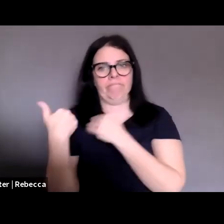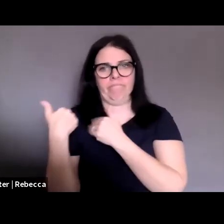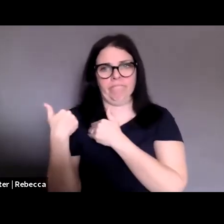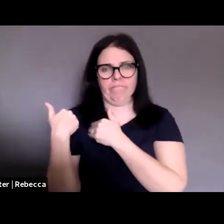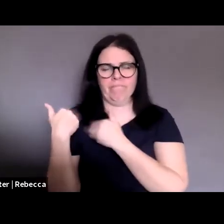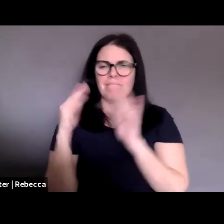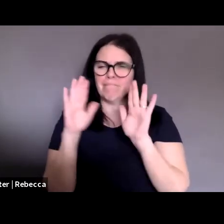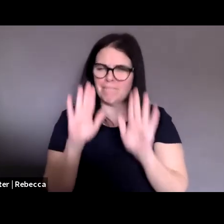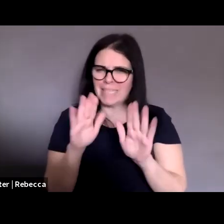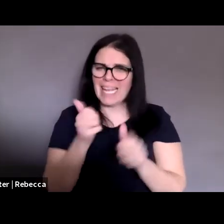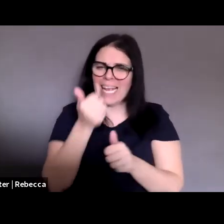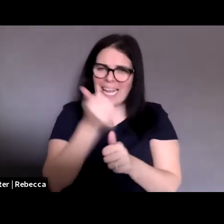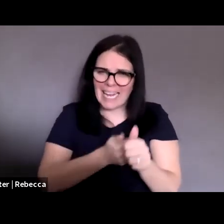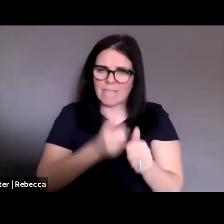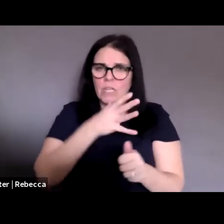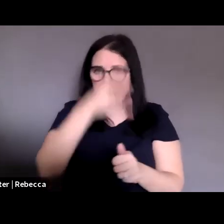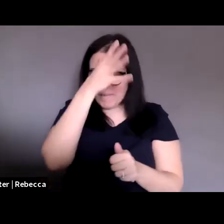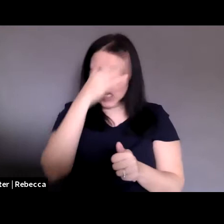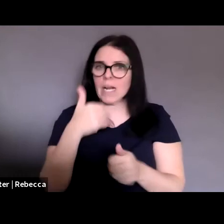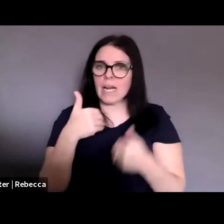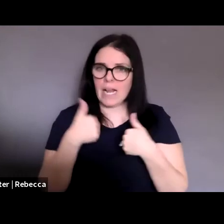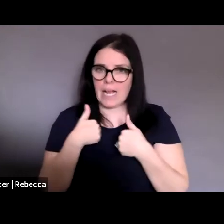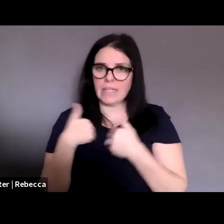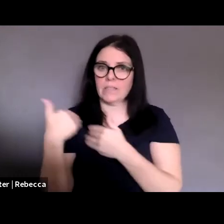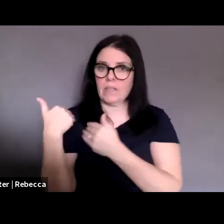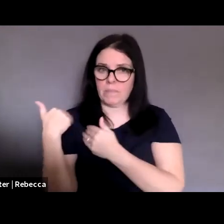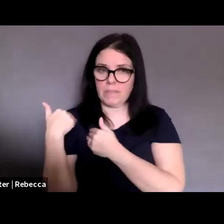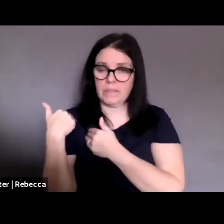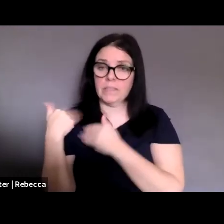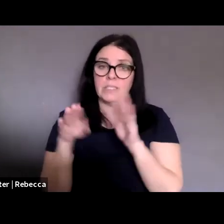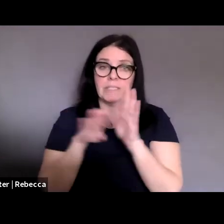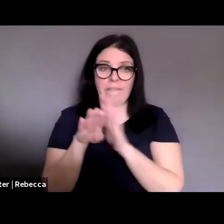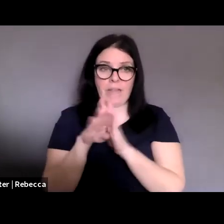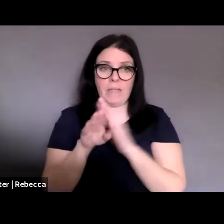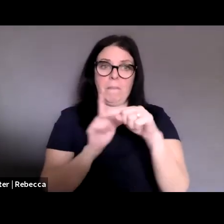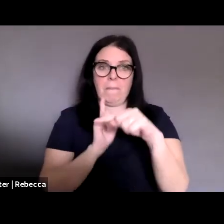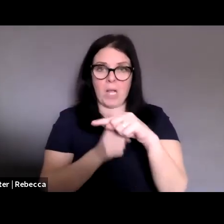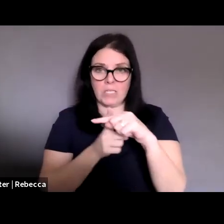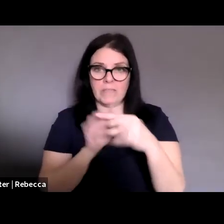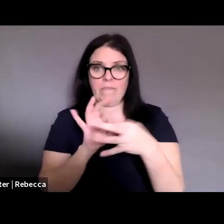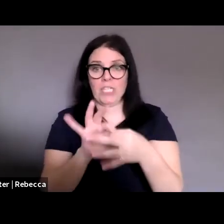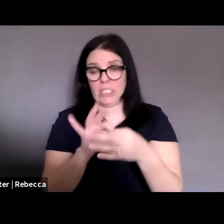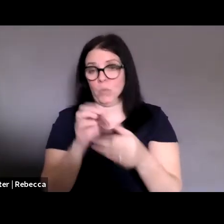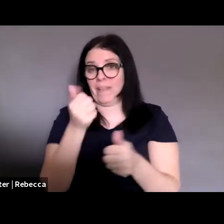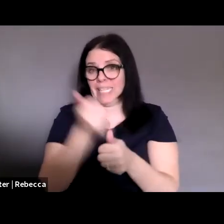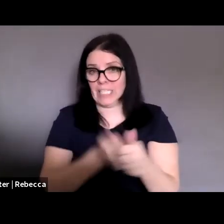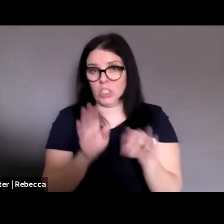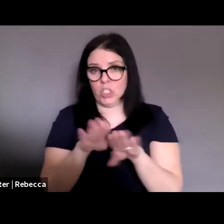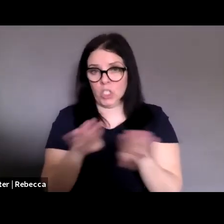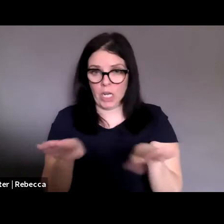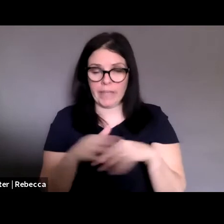parent has an obligation to develop a positive relationship with each child, and surely